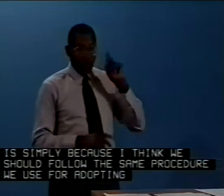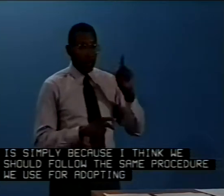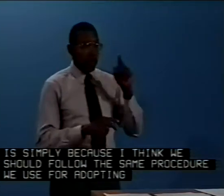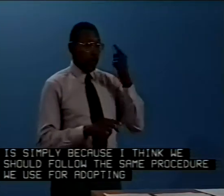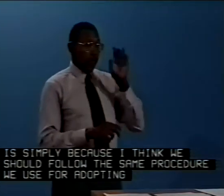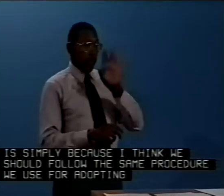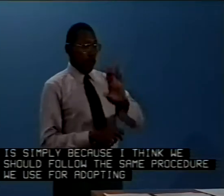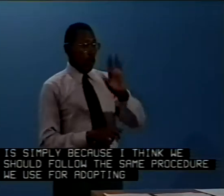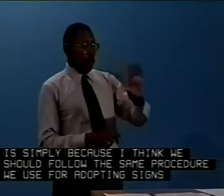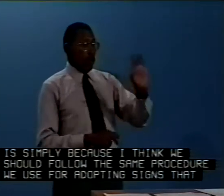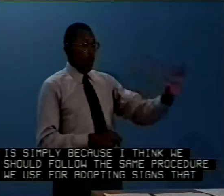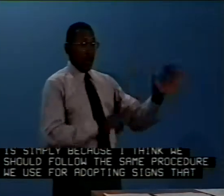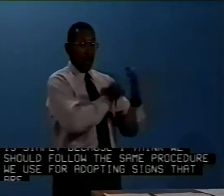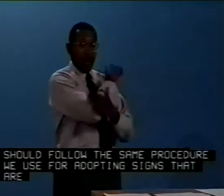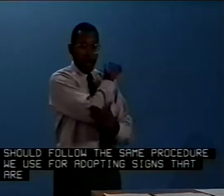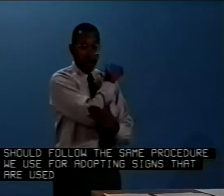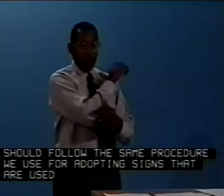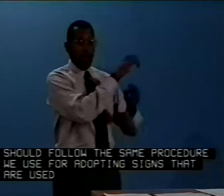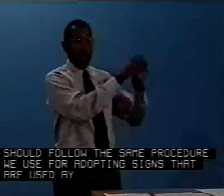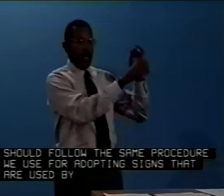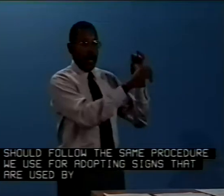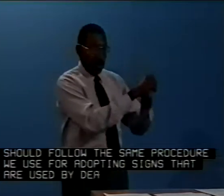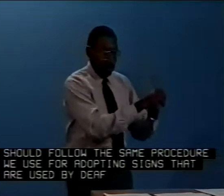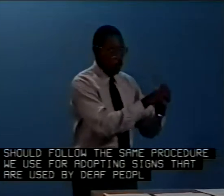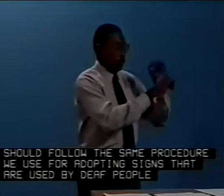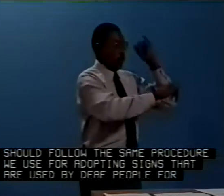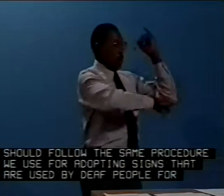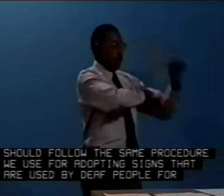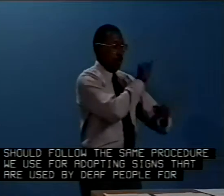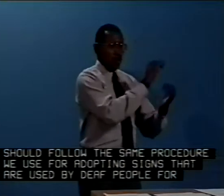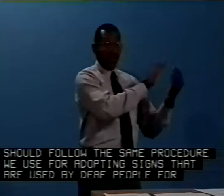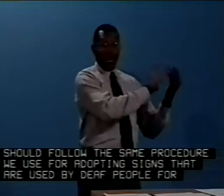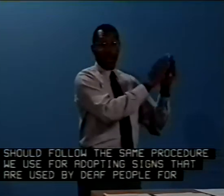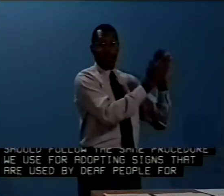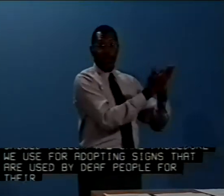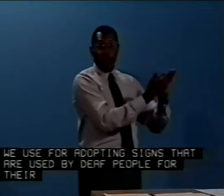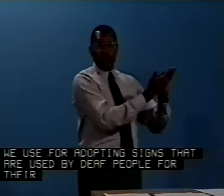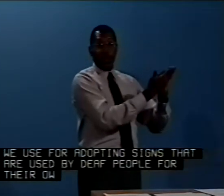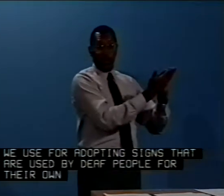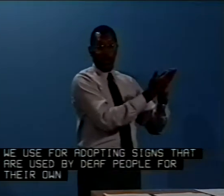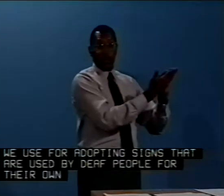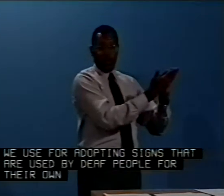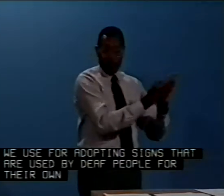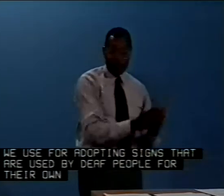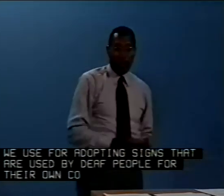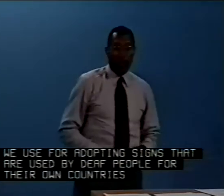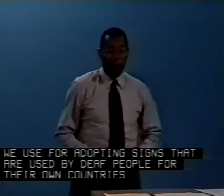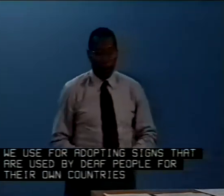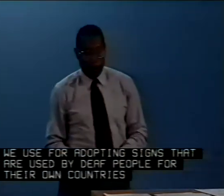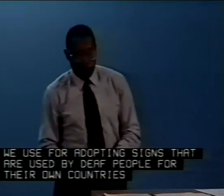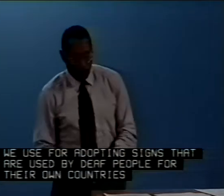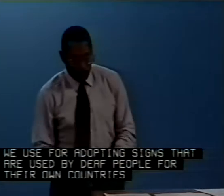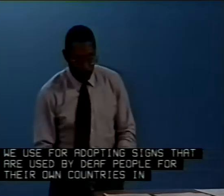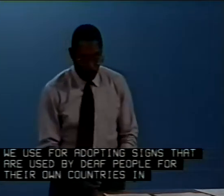deaf people for their own countries in the international community.